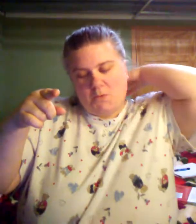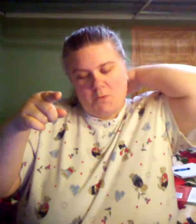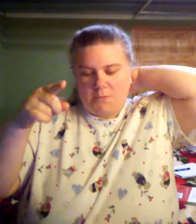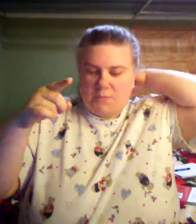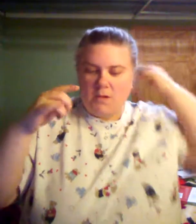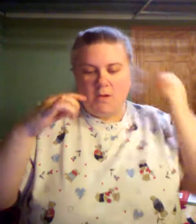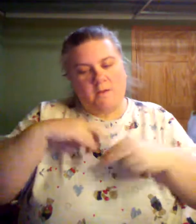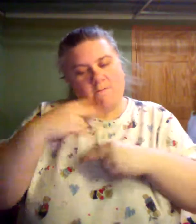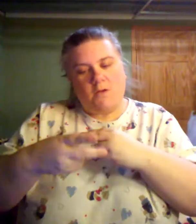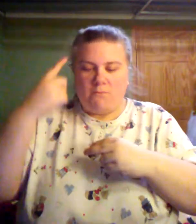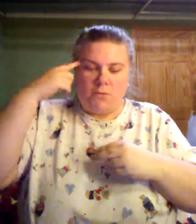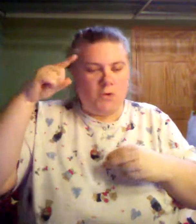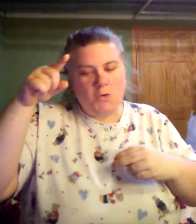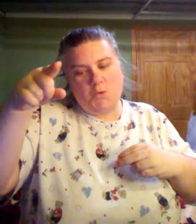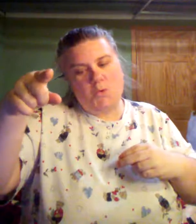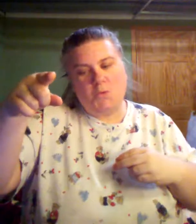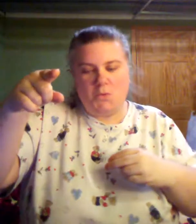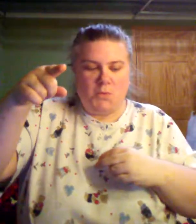I'm falling for you